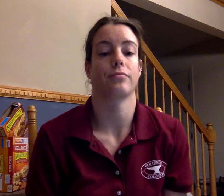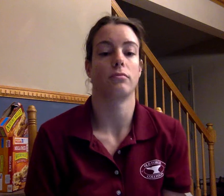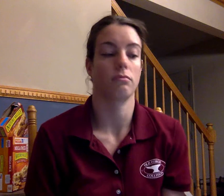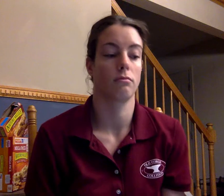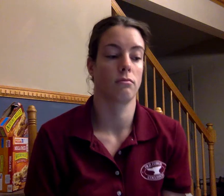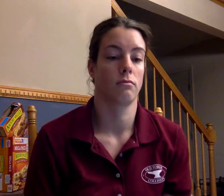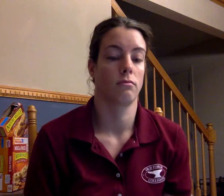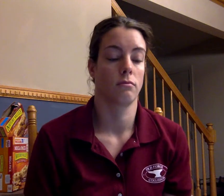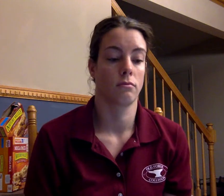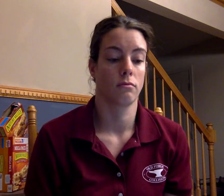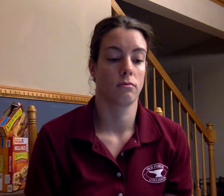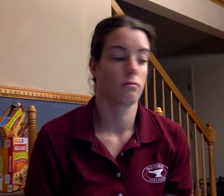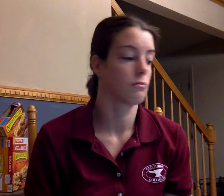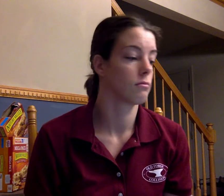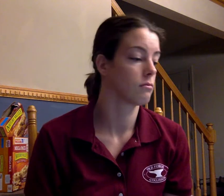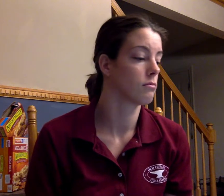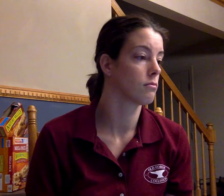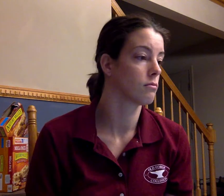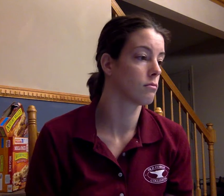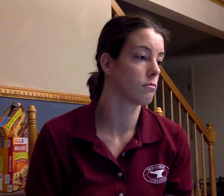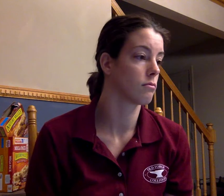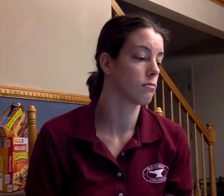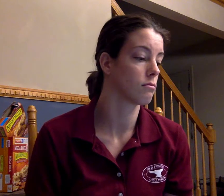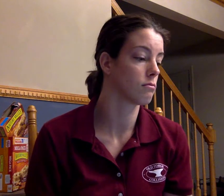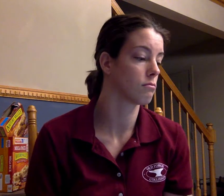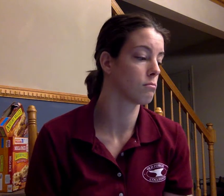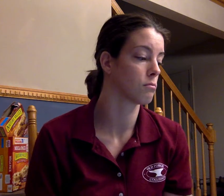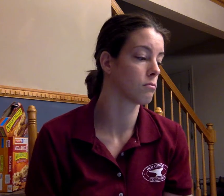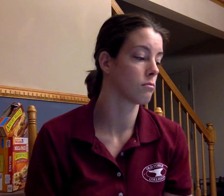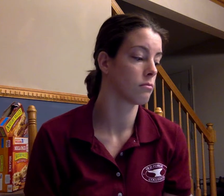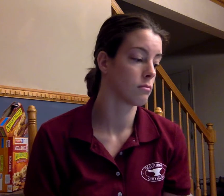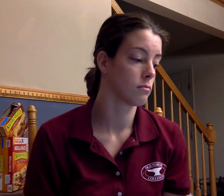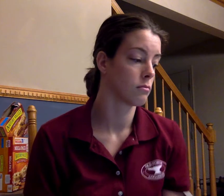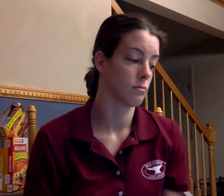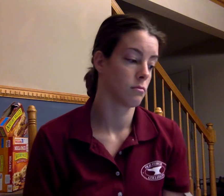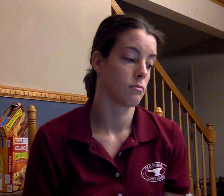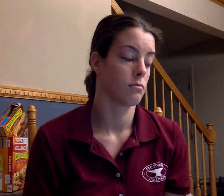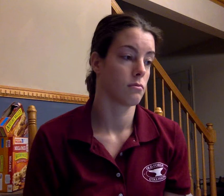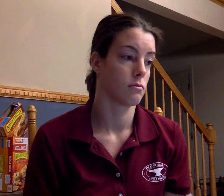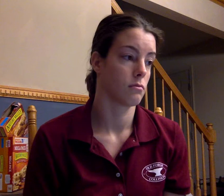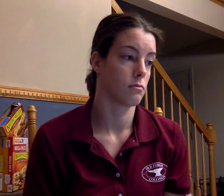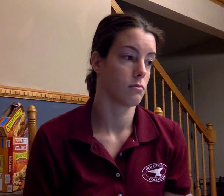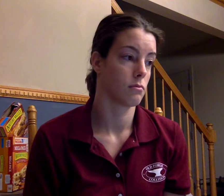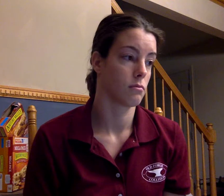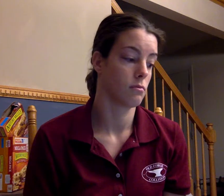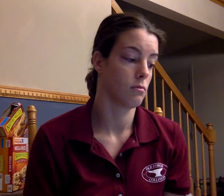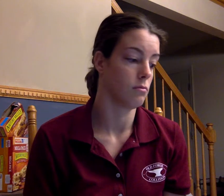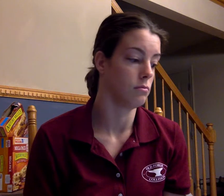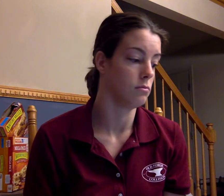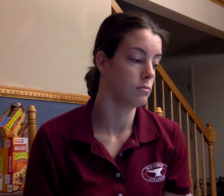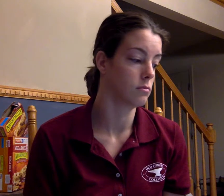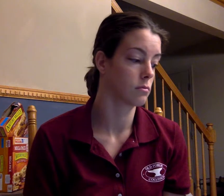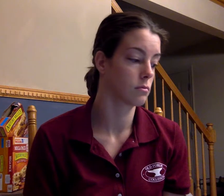Each staff writer goes around to local businesses and asks if they'd like to advertise and figures out how much space they